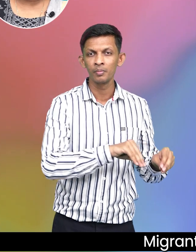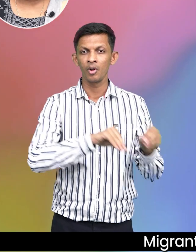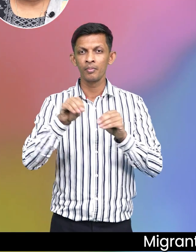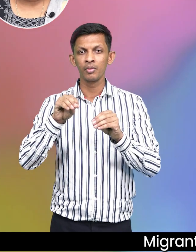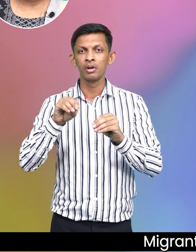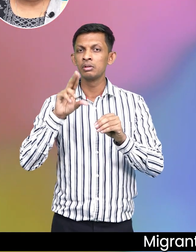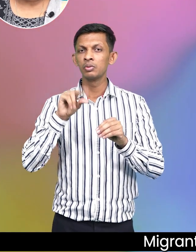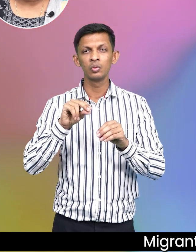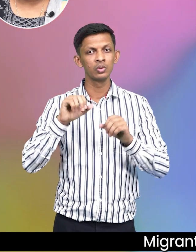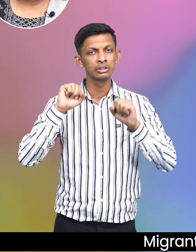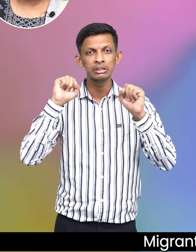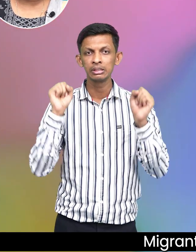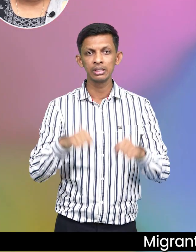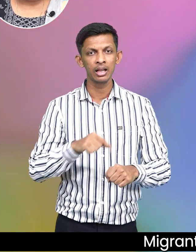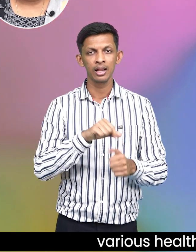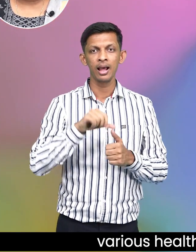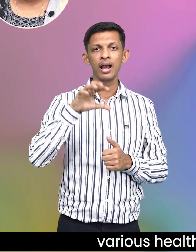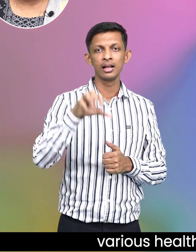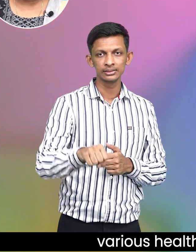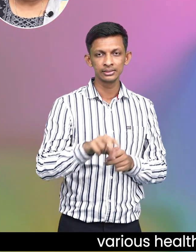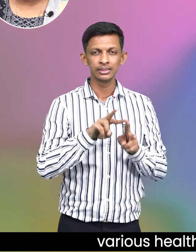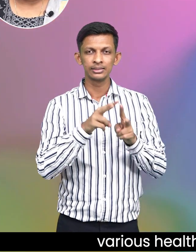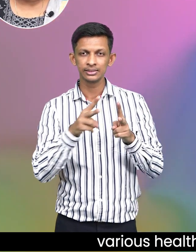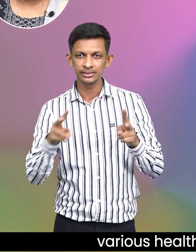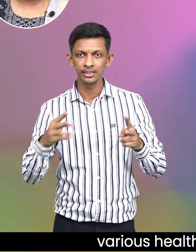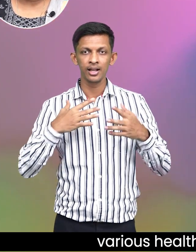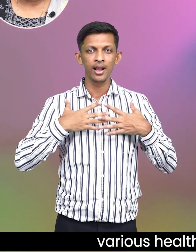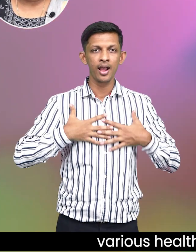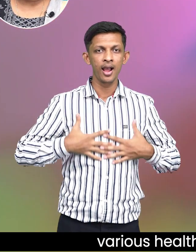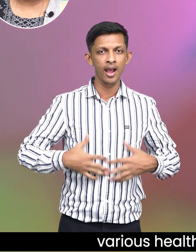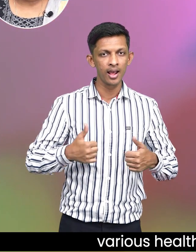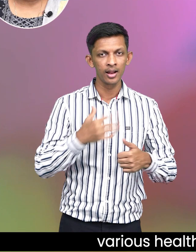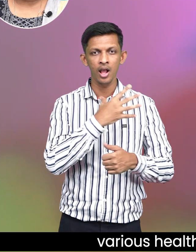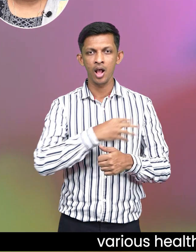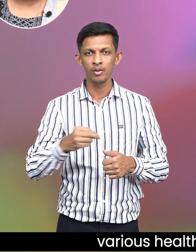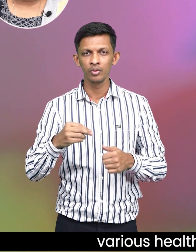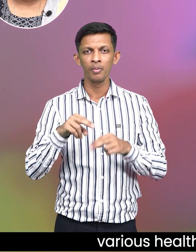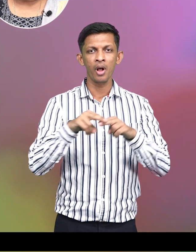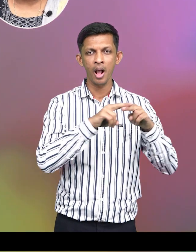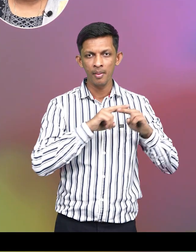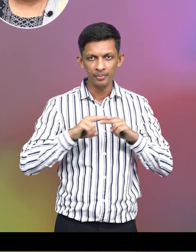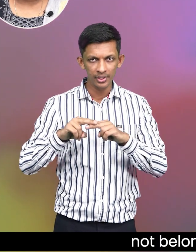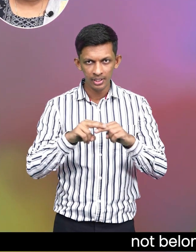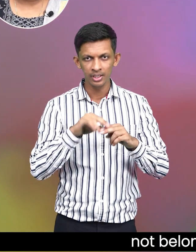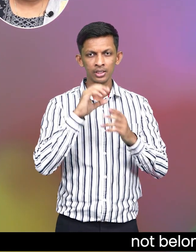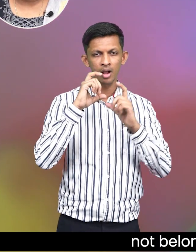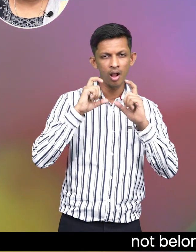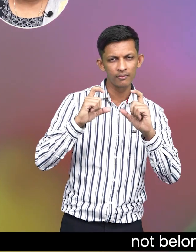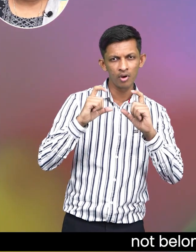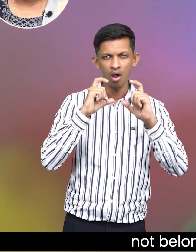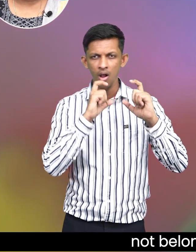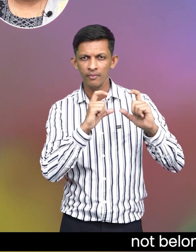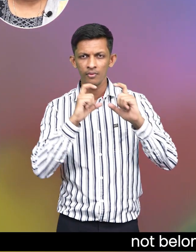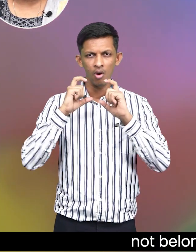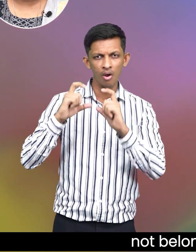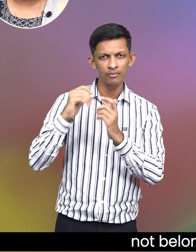Migrants are not able to access various health and family care programs as they do not belong to